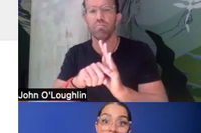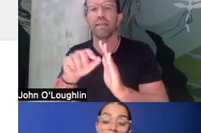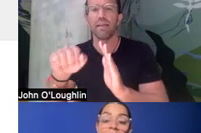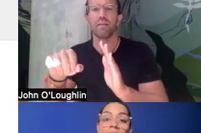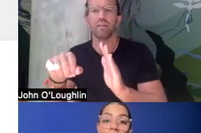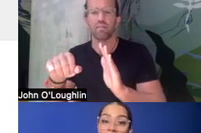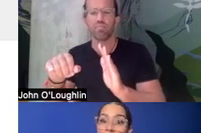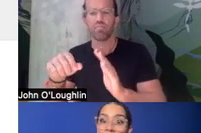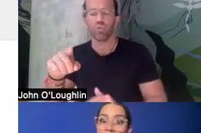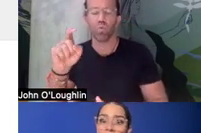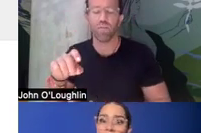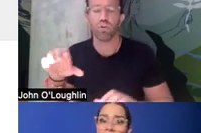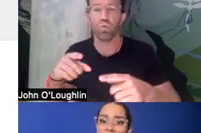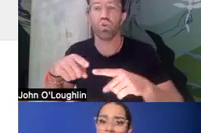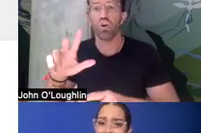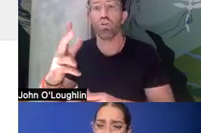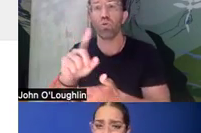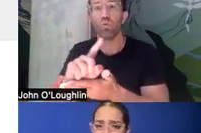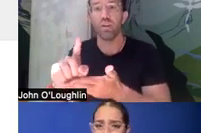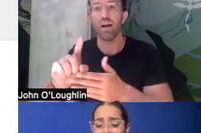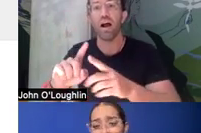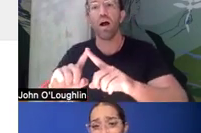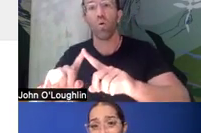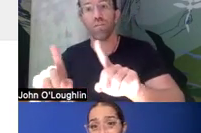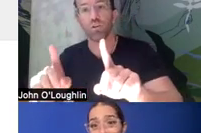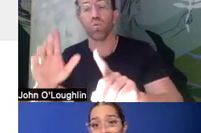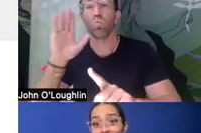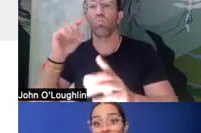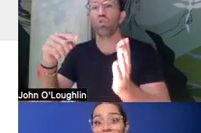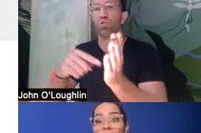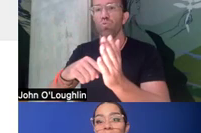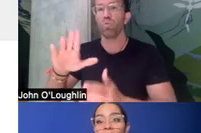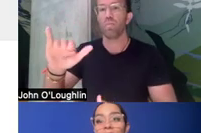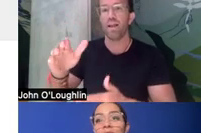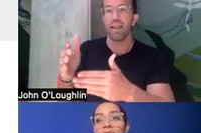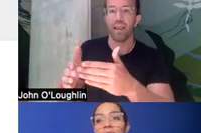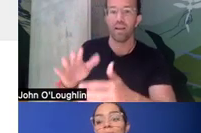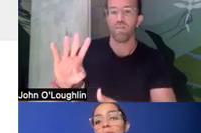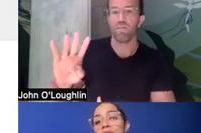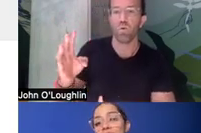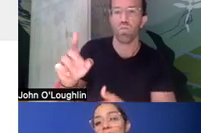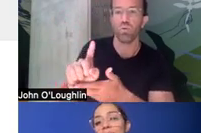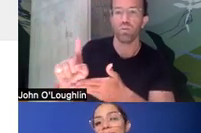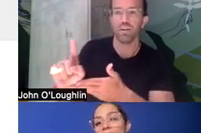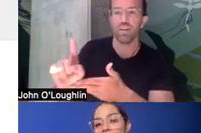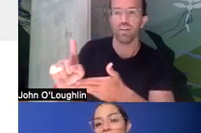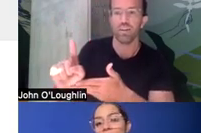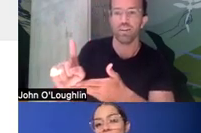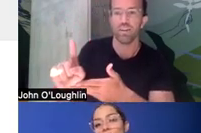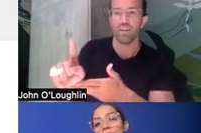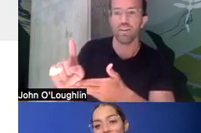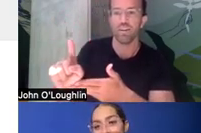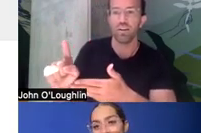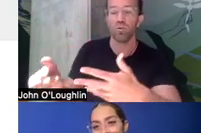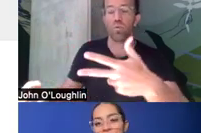week for all of those assignments, you have to do them during the 3rd week. However, they will be due by the end of